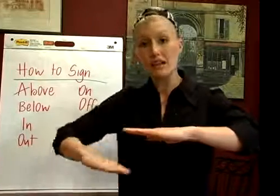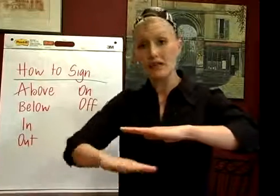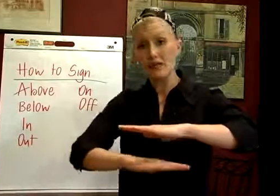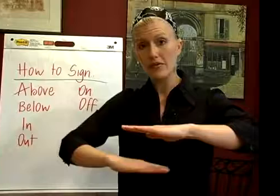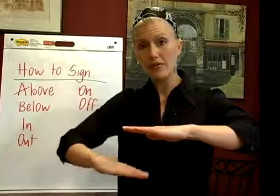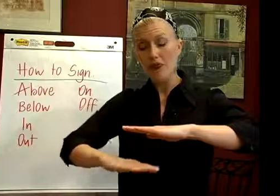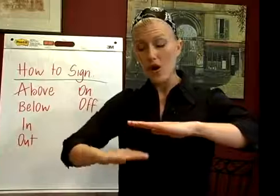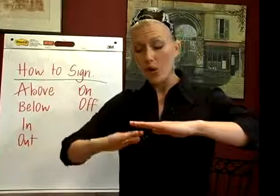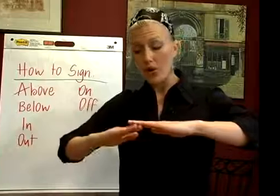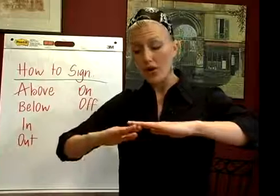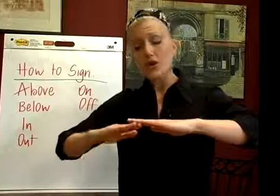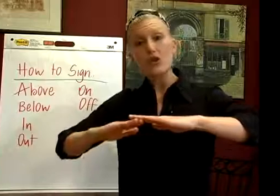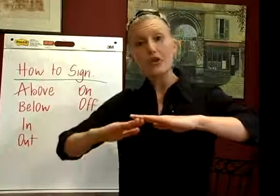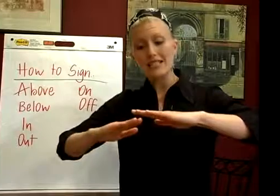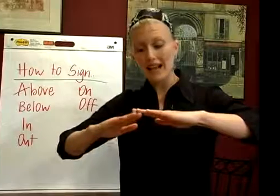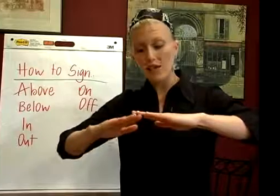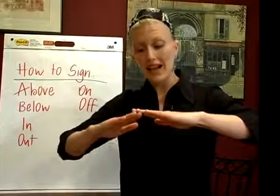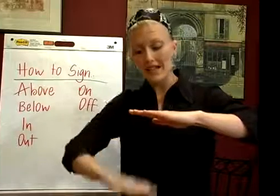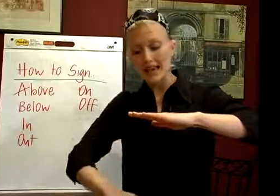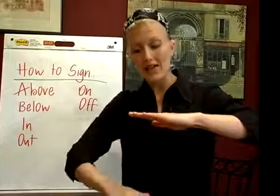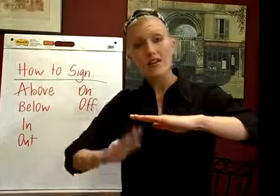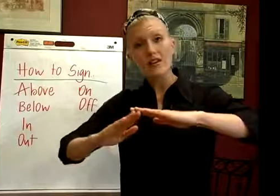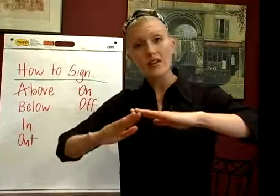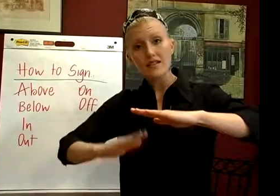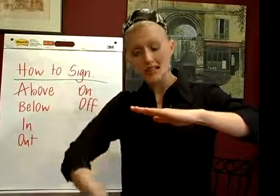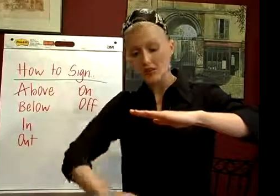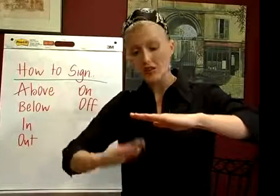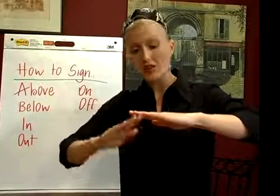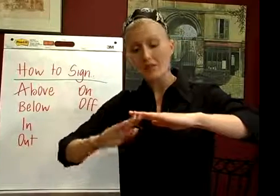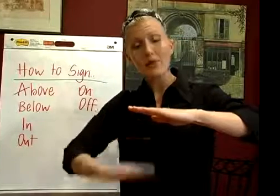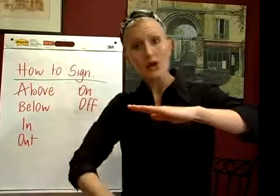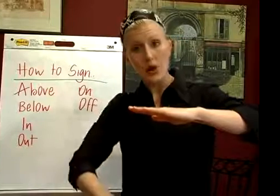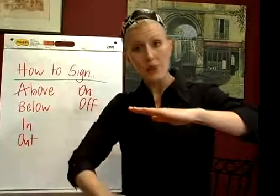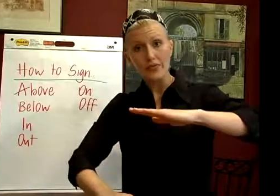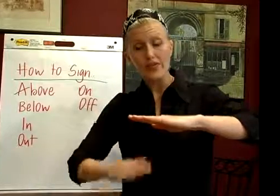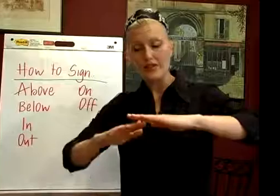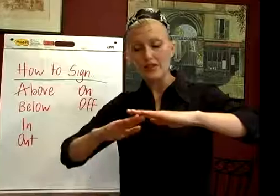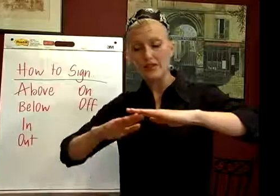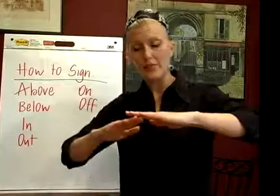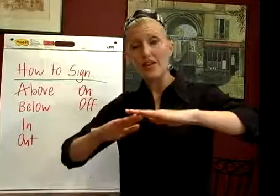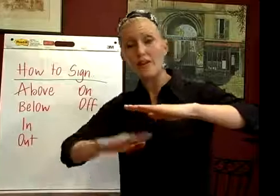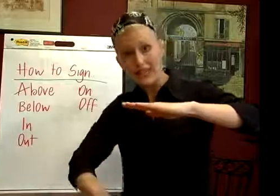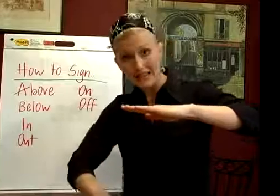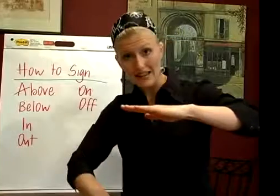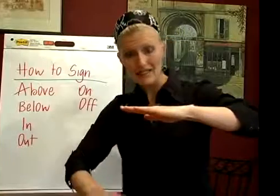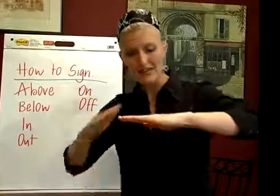here, or you can take your hand and signal below, like there's something beneath